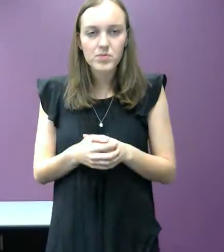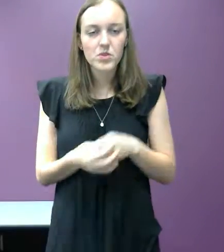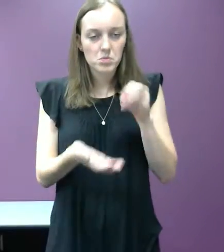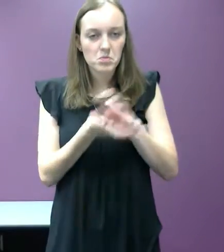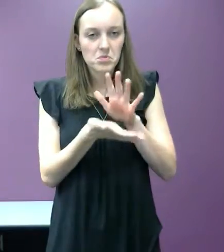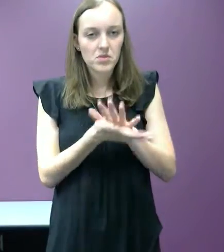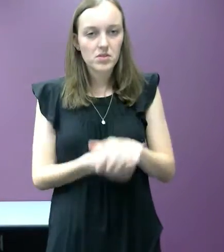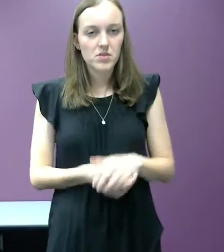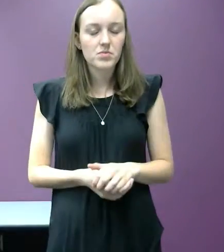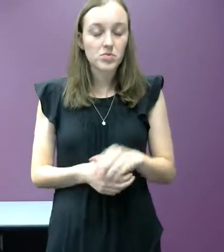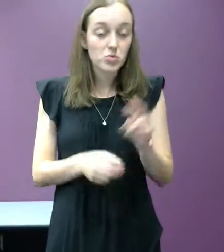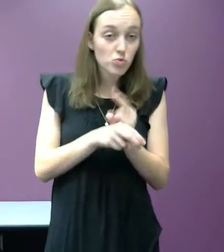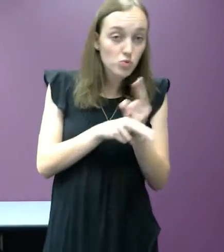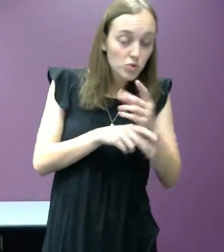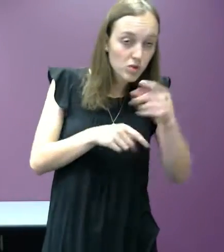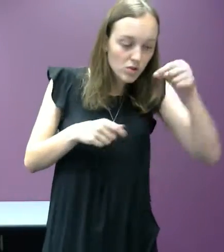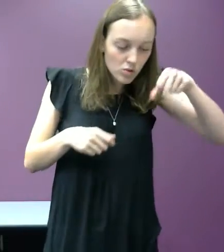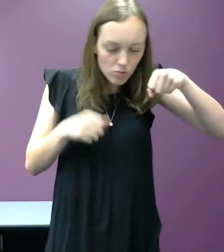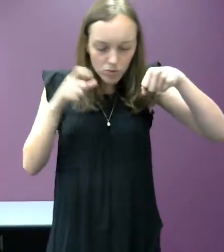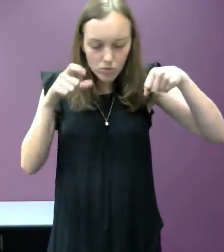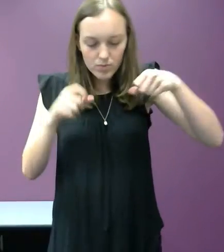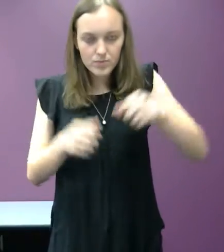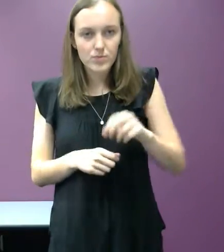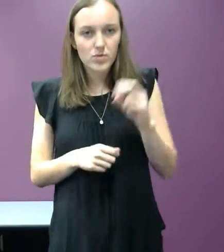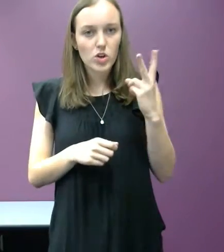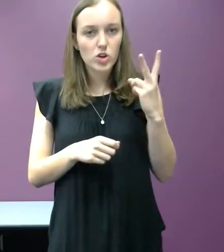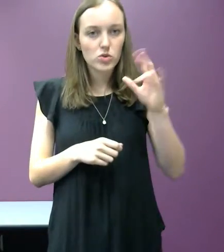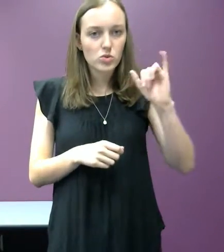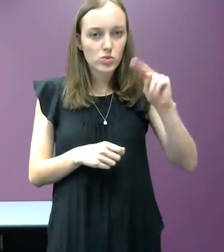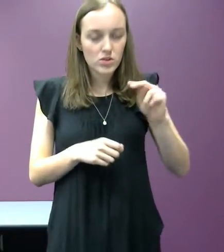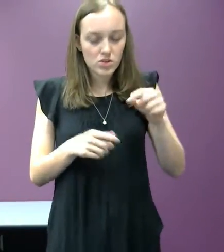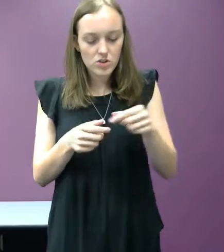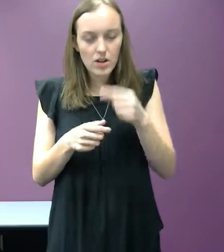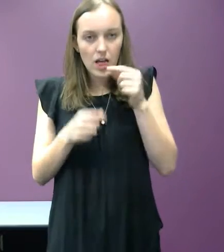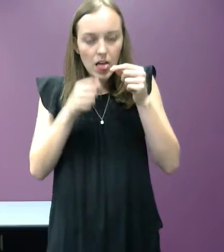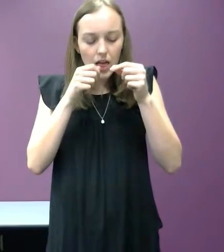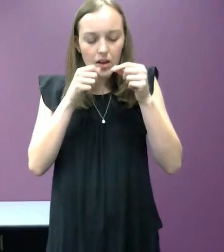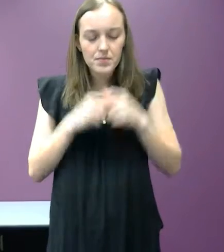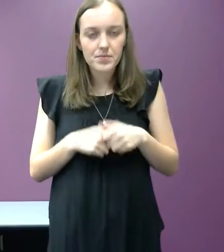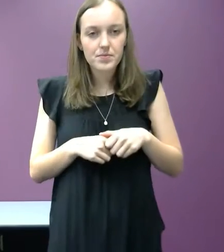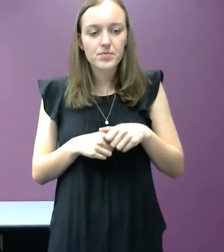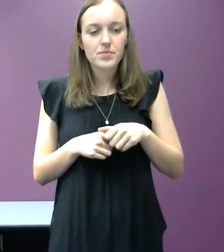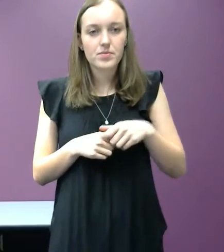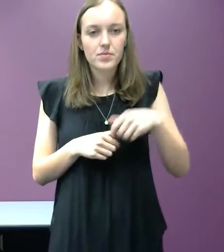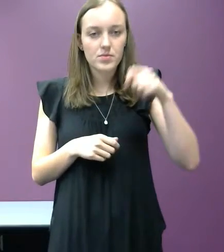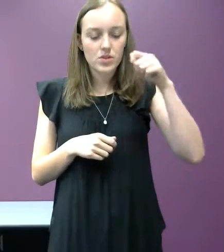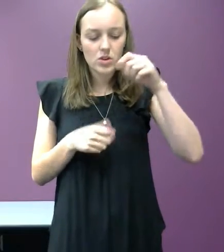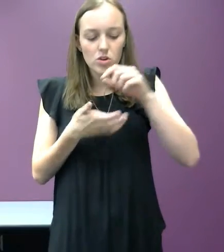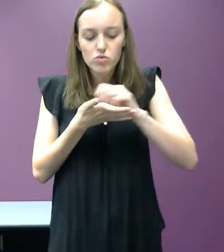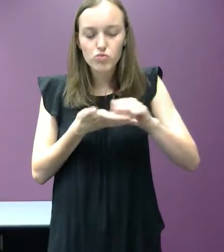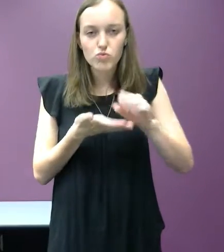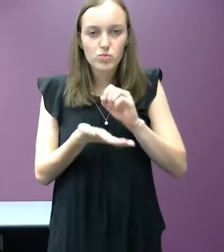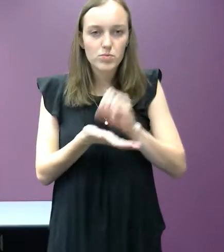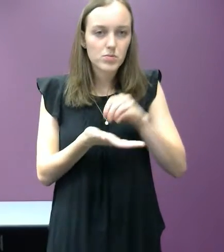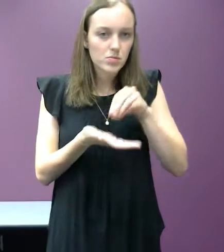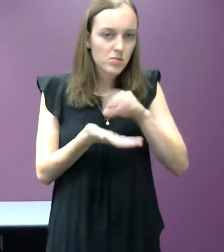use your hand lens, holding it about 2 inches from your tongue, look in the mirror, and write down what you see. You notice on